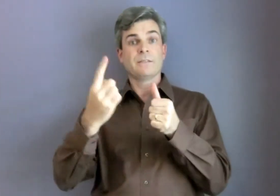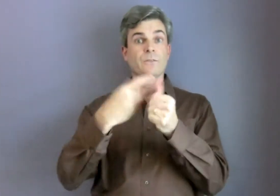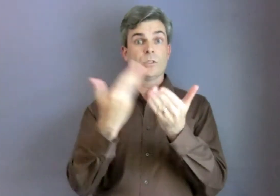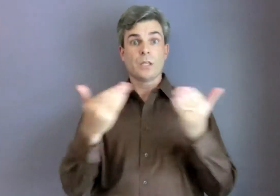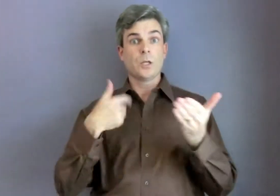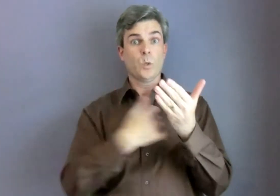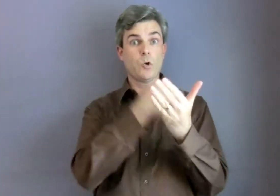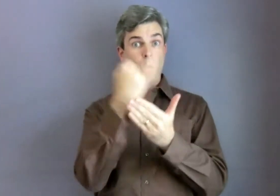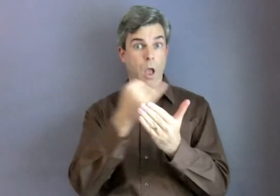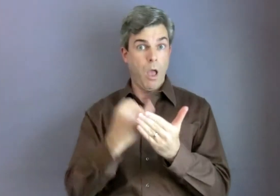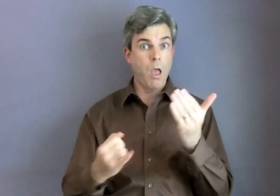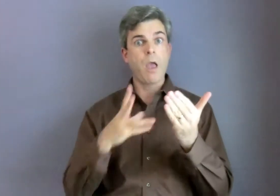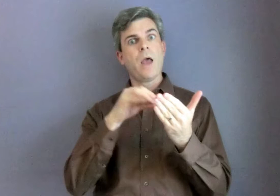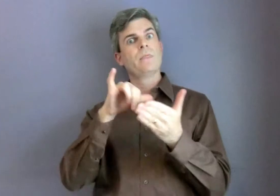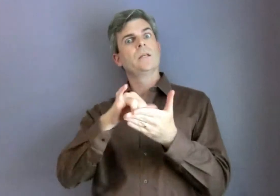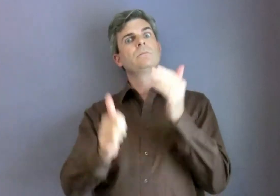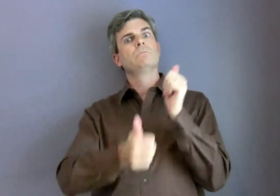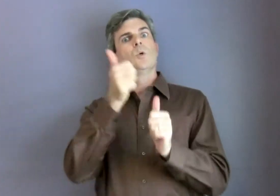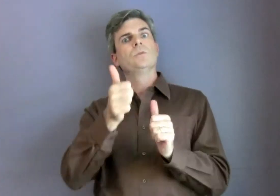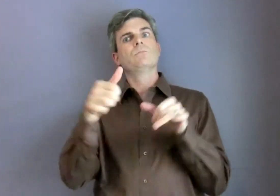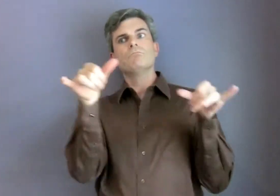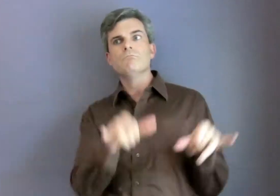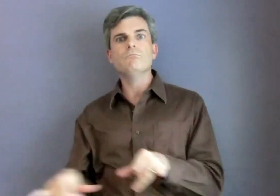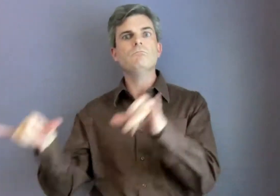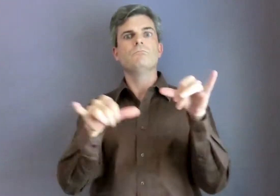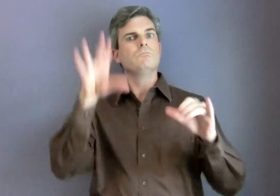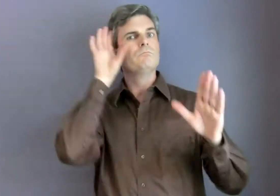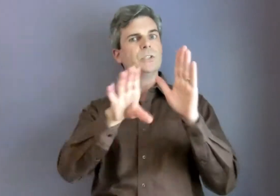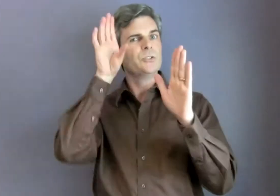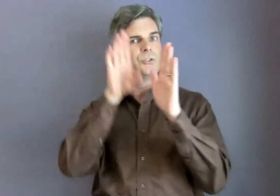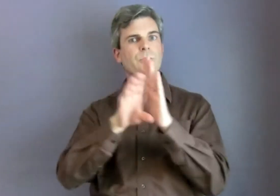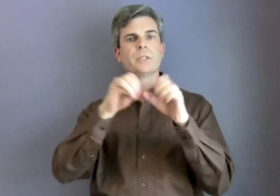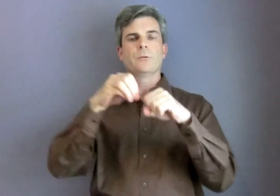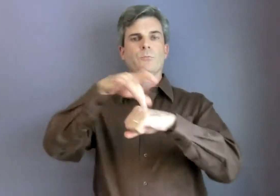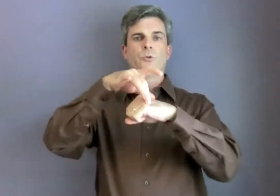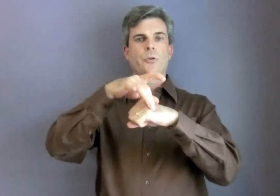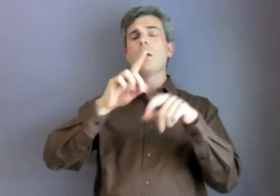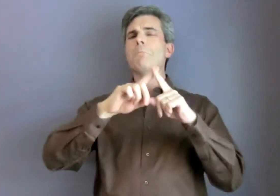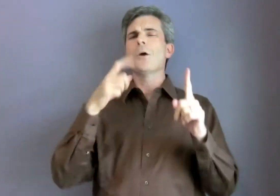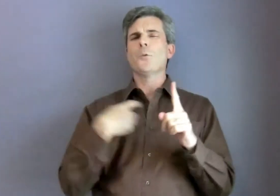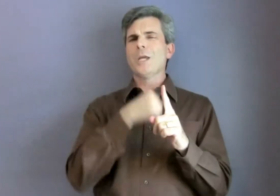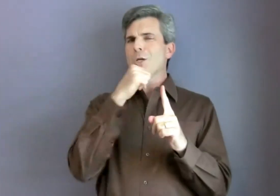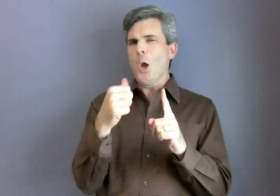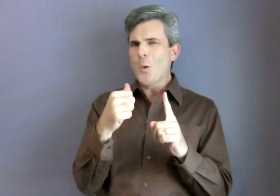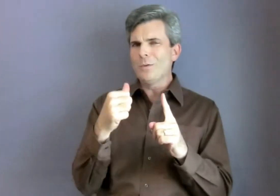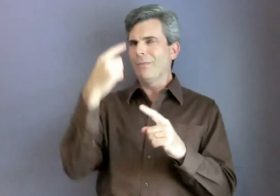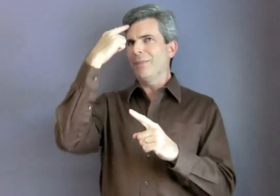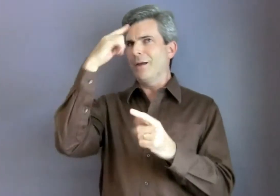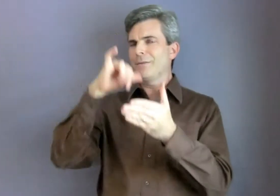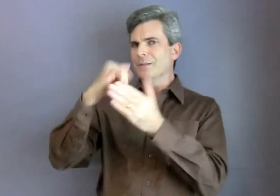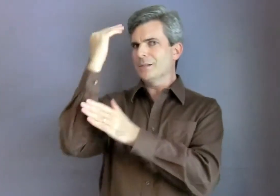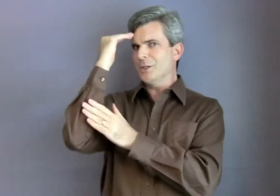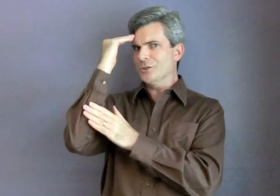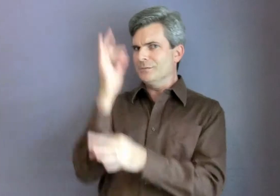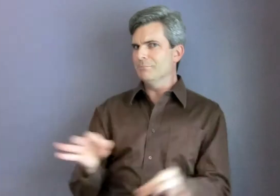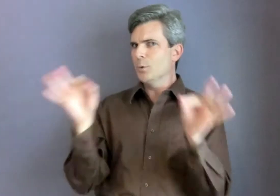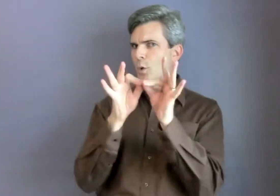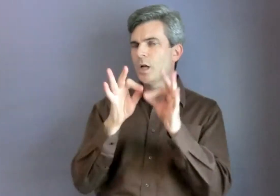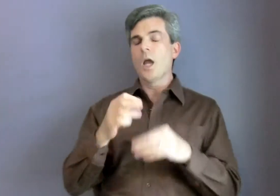planet. But we don't. We take our consciousness for granted. While I was producing in Los Angeles, I never thought about it for a second. Until it was stripped from me, I